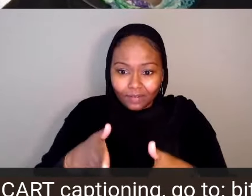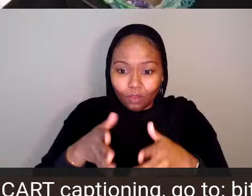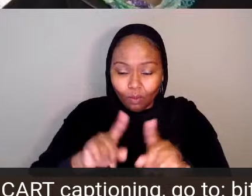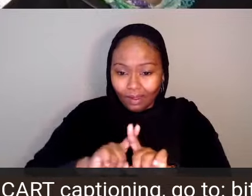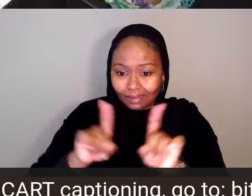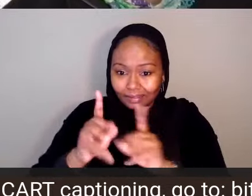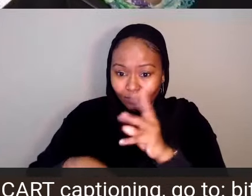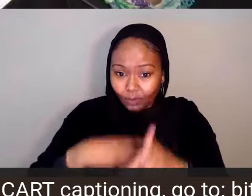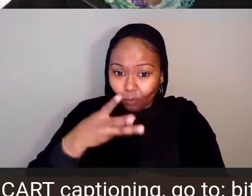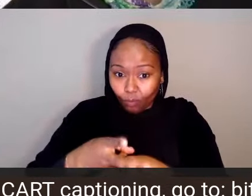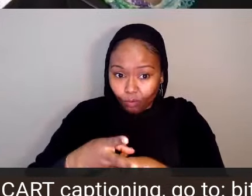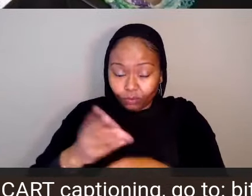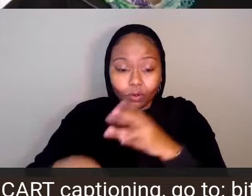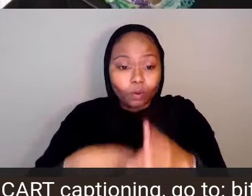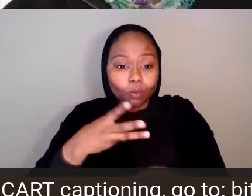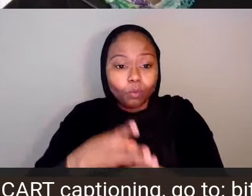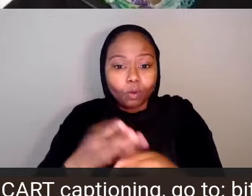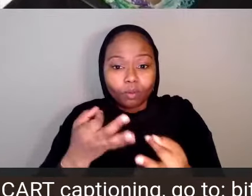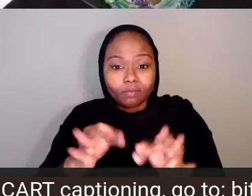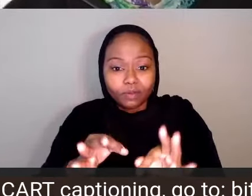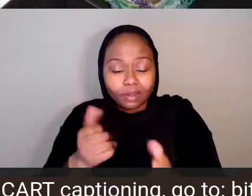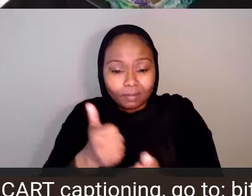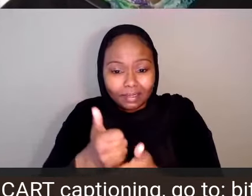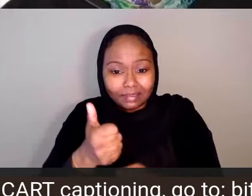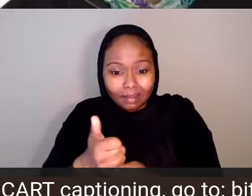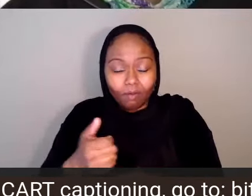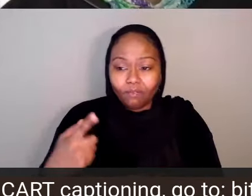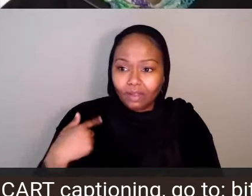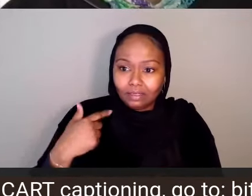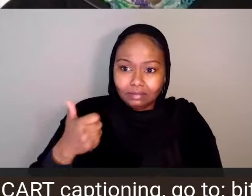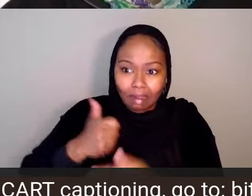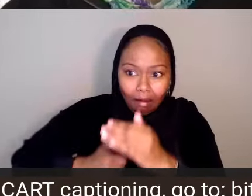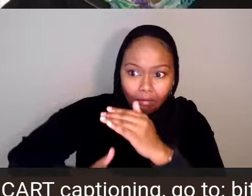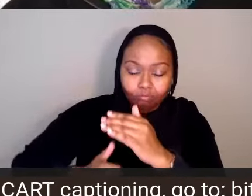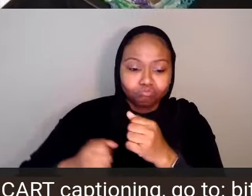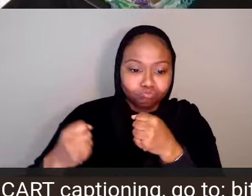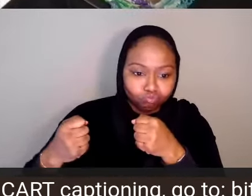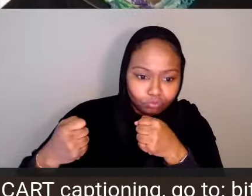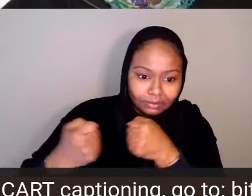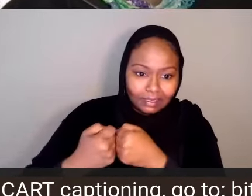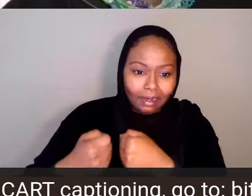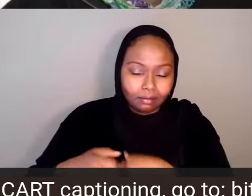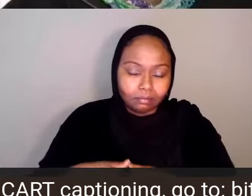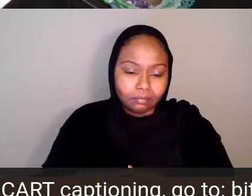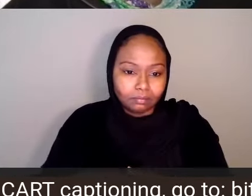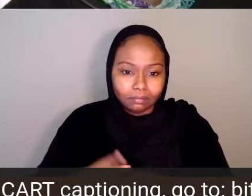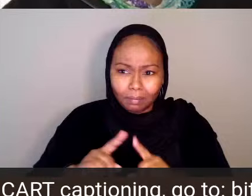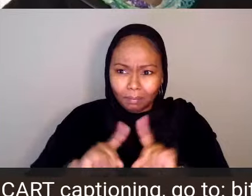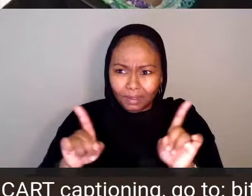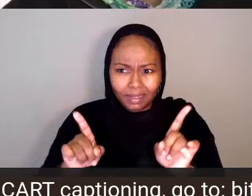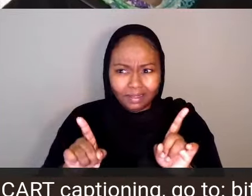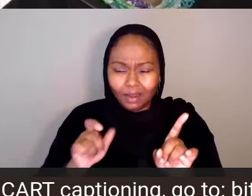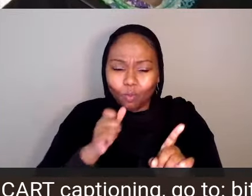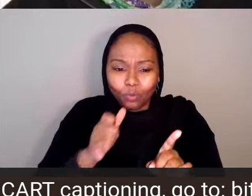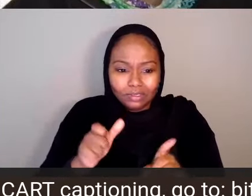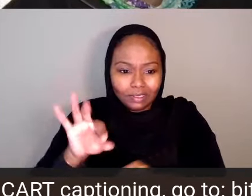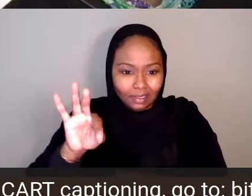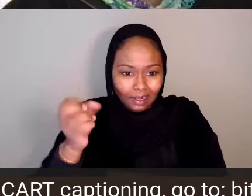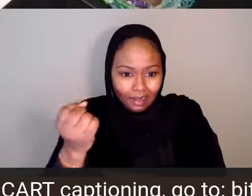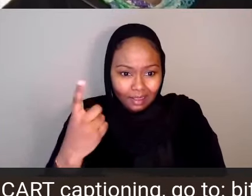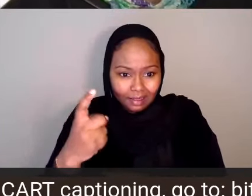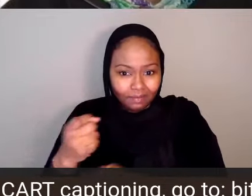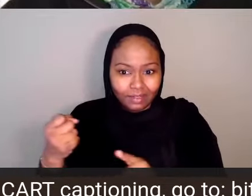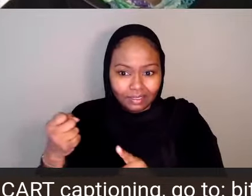where freedom itself is under attack. What made the world different, however, was not the 9/11 attacks